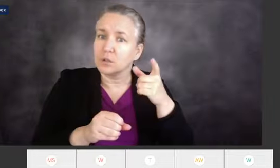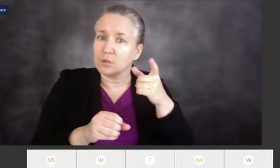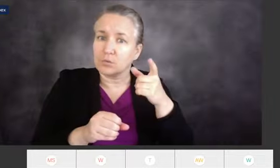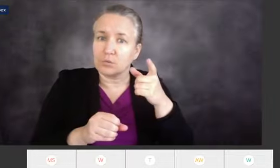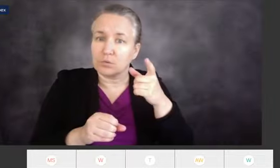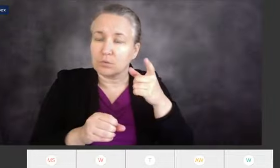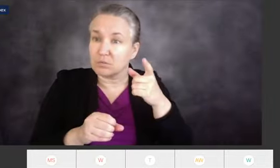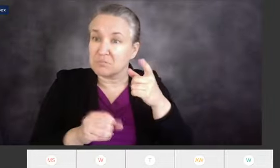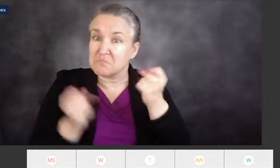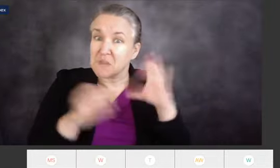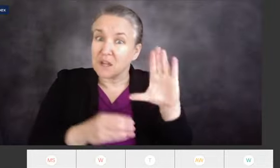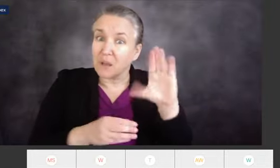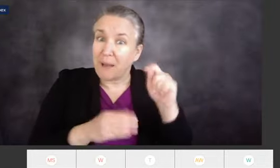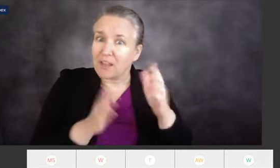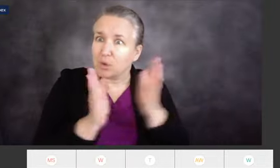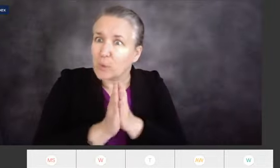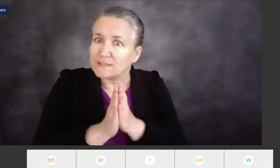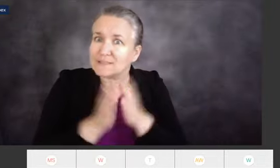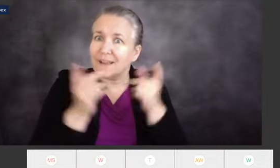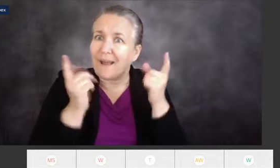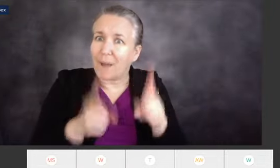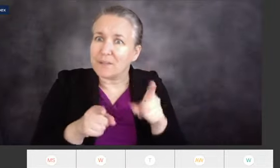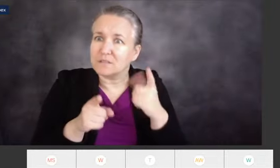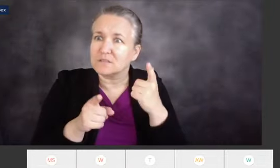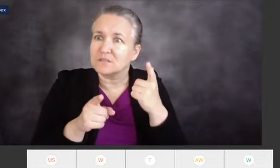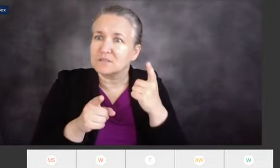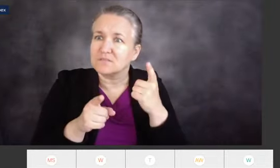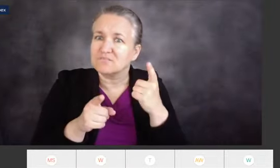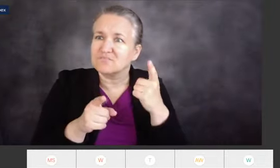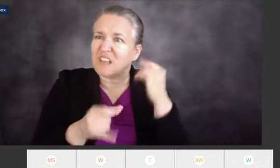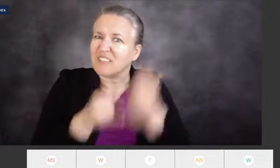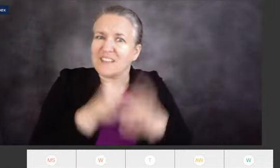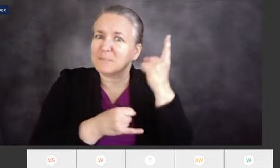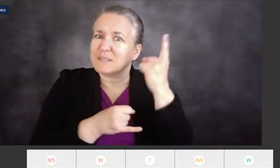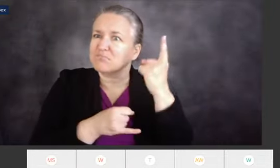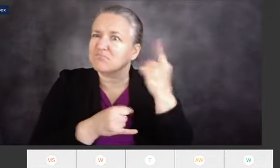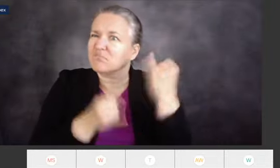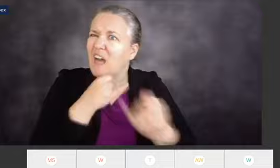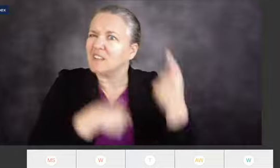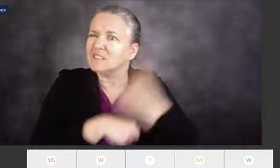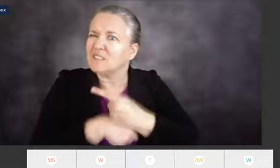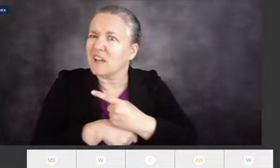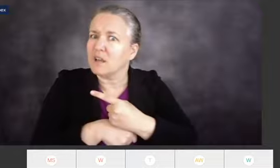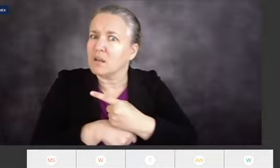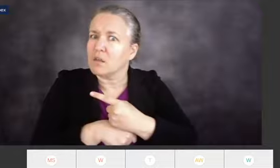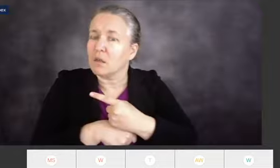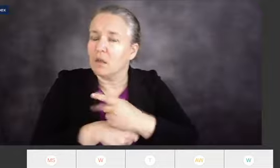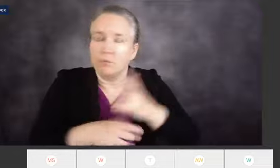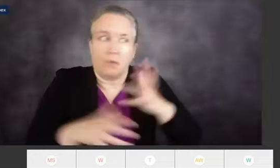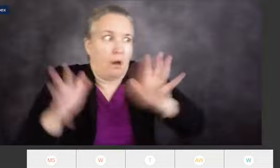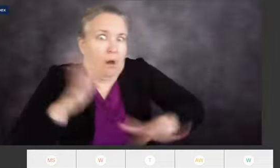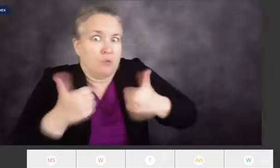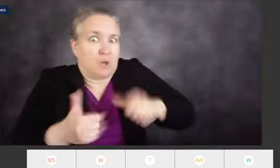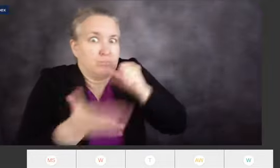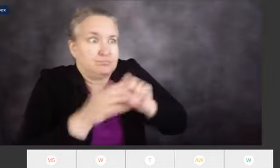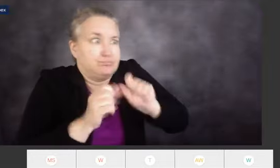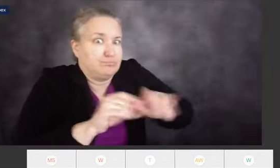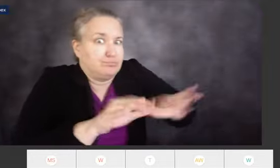number of ballot requests on the deadline day, and then a scramble to try to get those out and